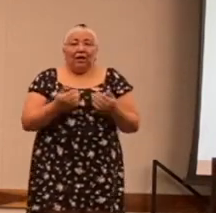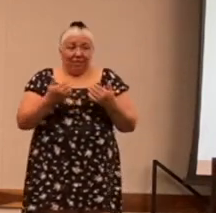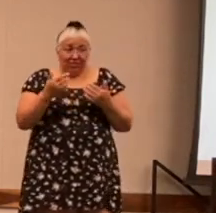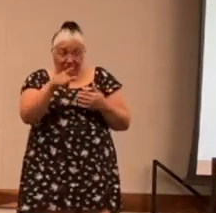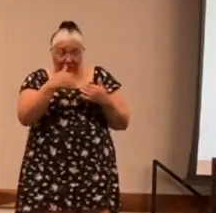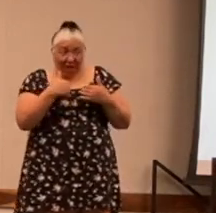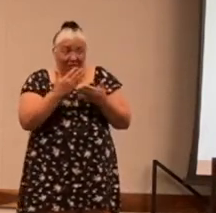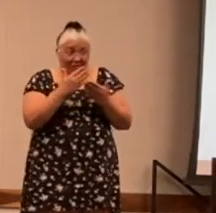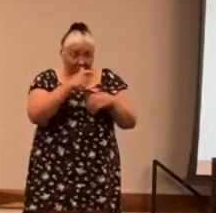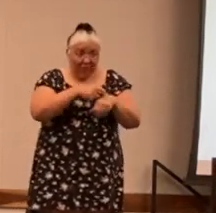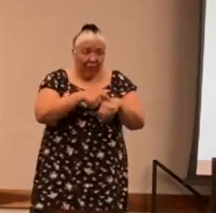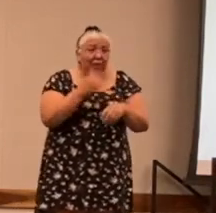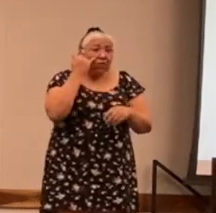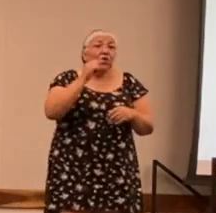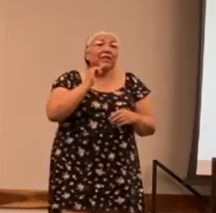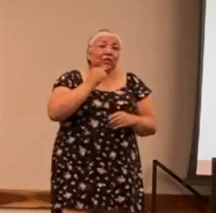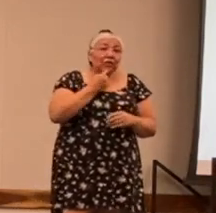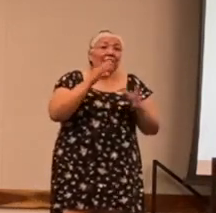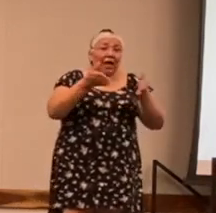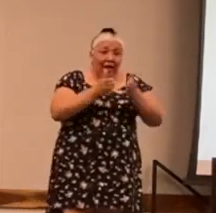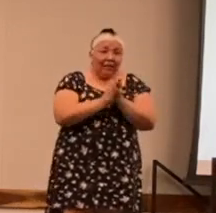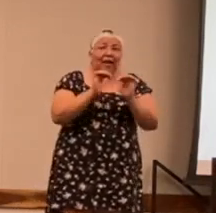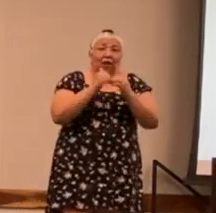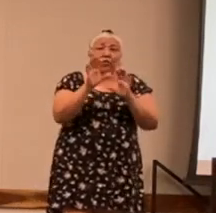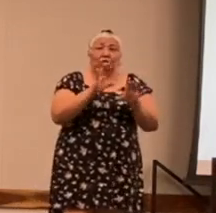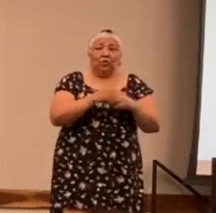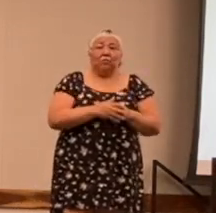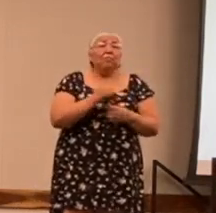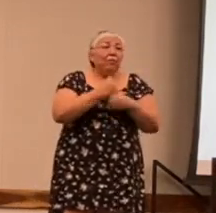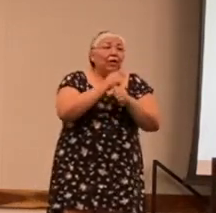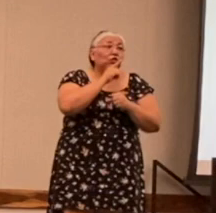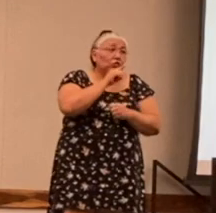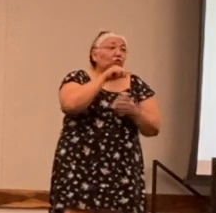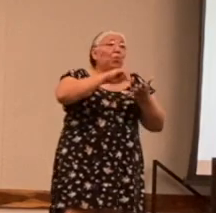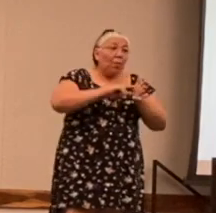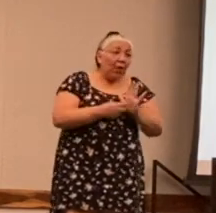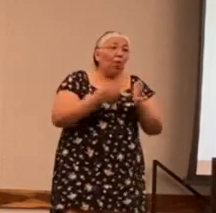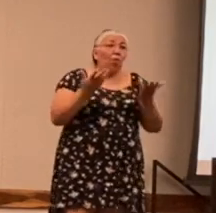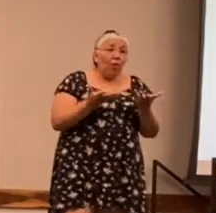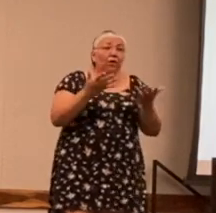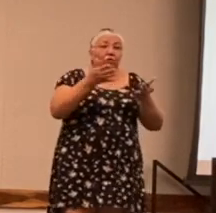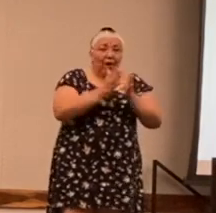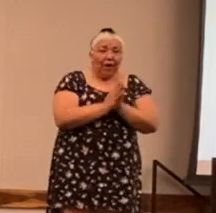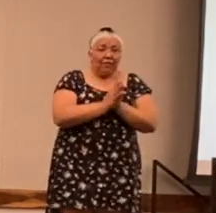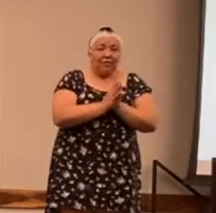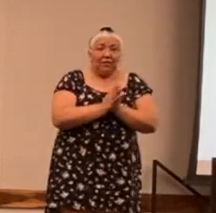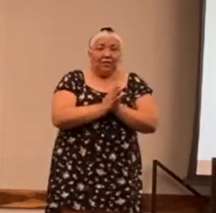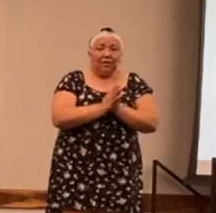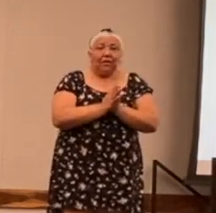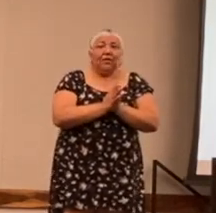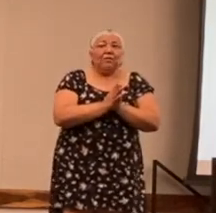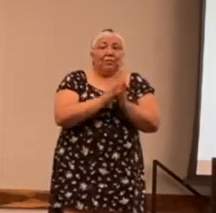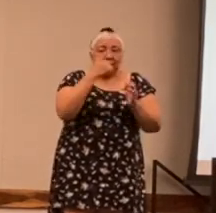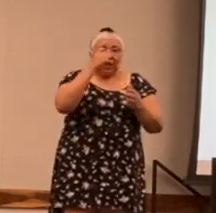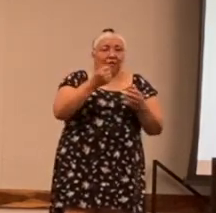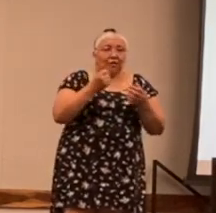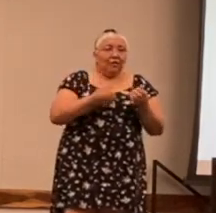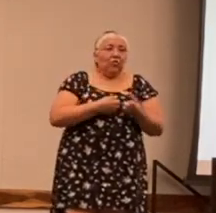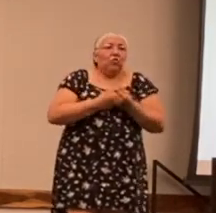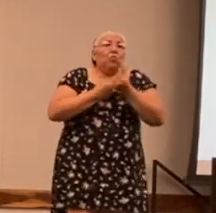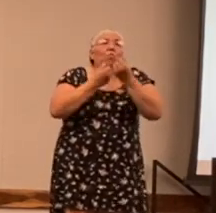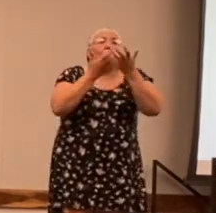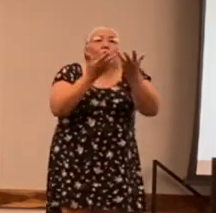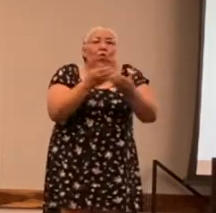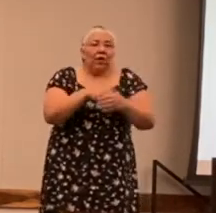time? And if you're seriously asking how you doing, make sure you meant what you were asking, right? Because you're going to pour in, right? Because love is an